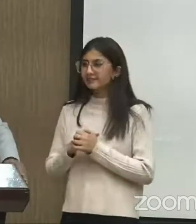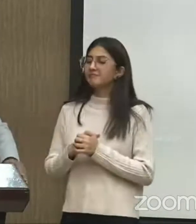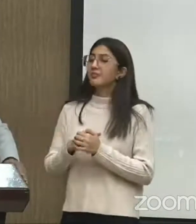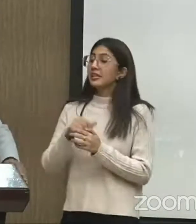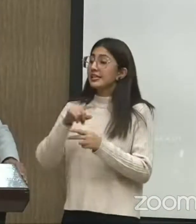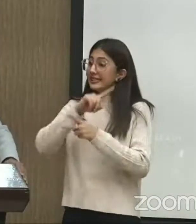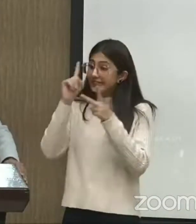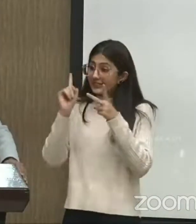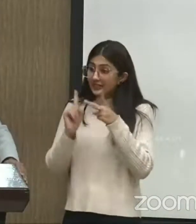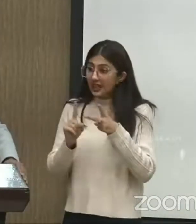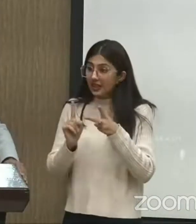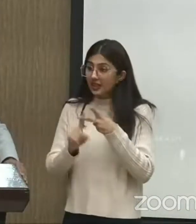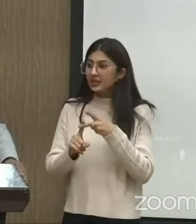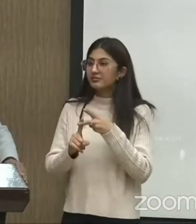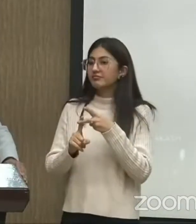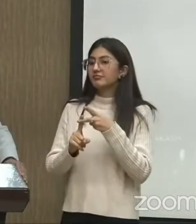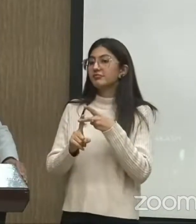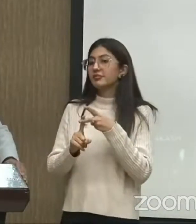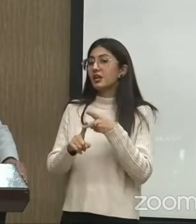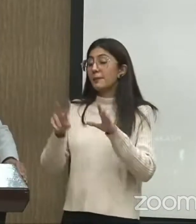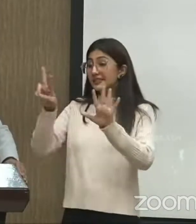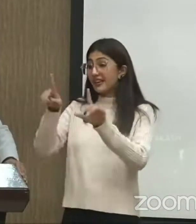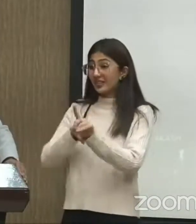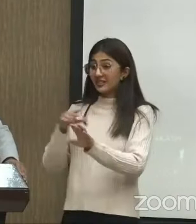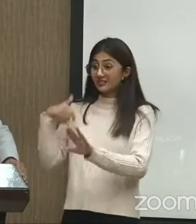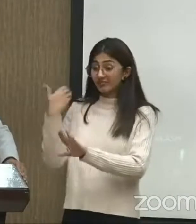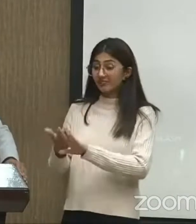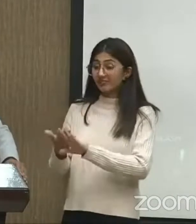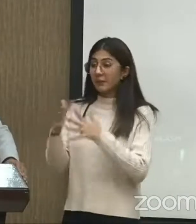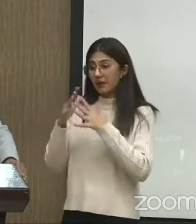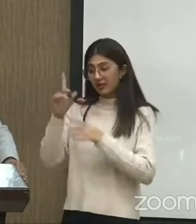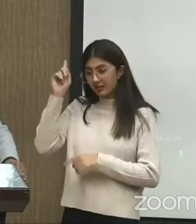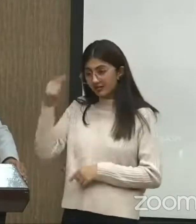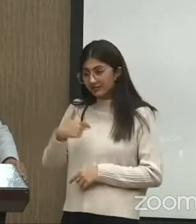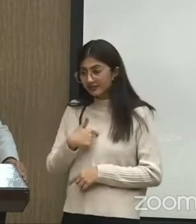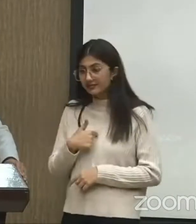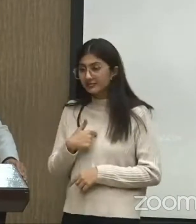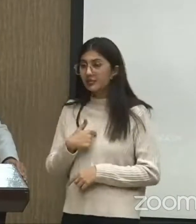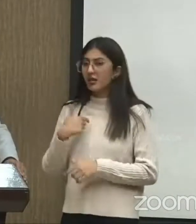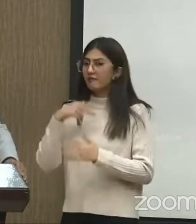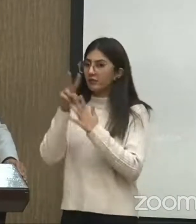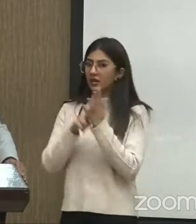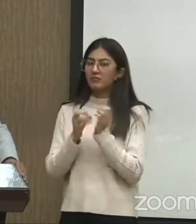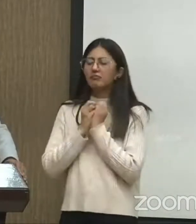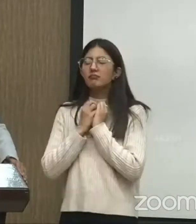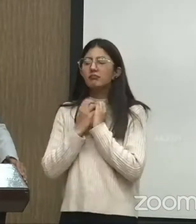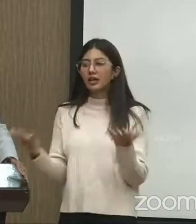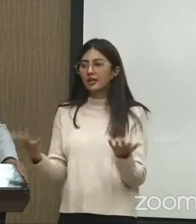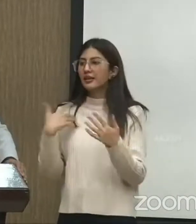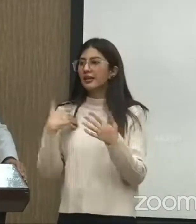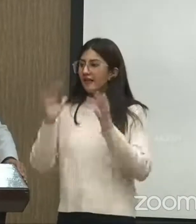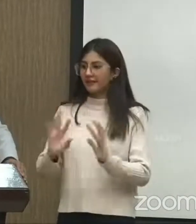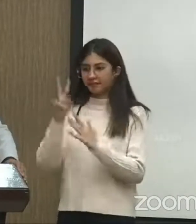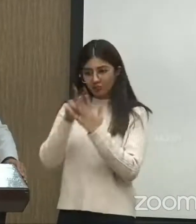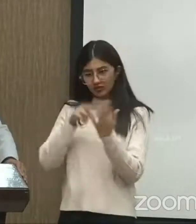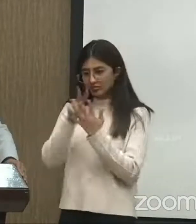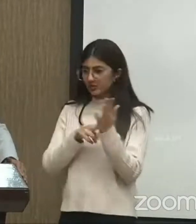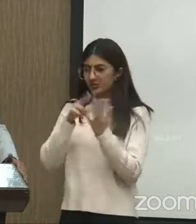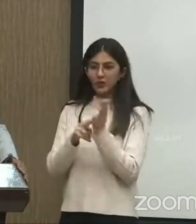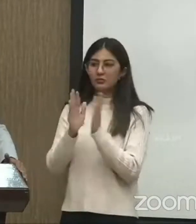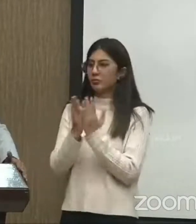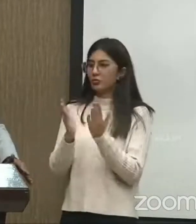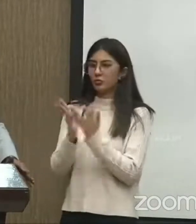found, I've spent the last 7 years in the US, and I've probably read more books on disabilities than anything else.